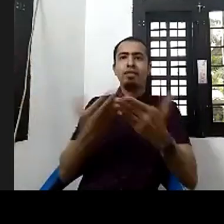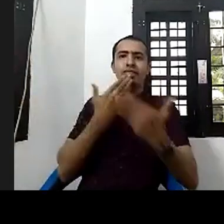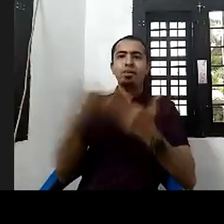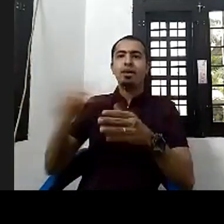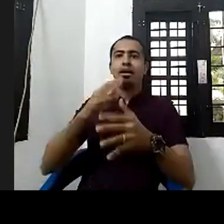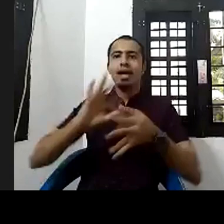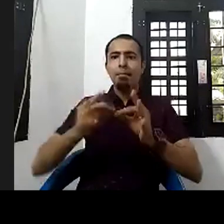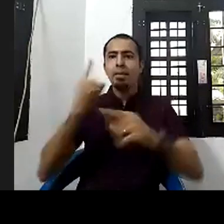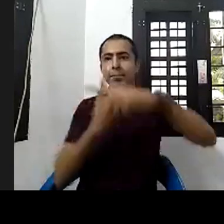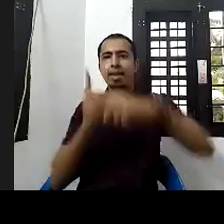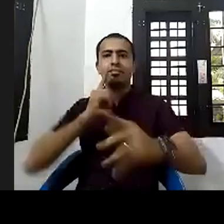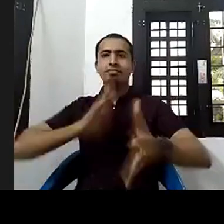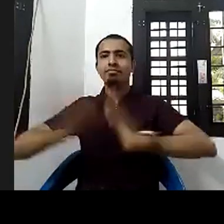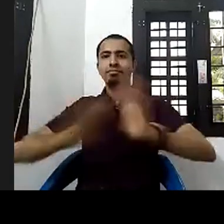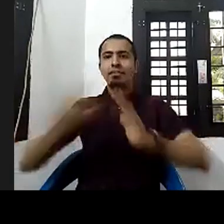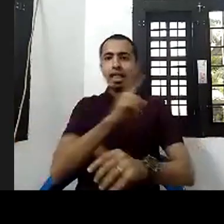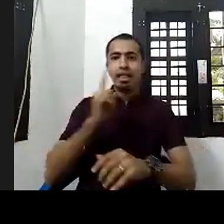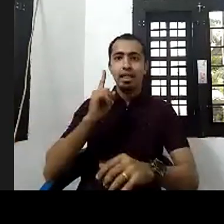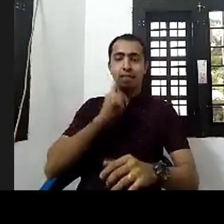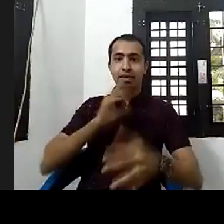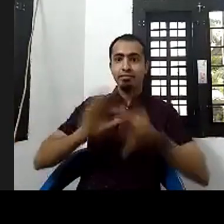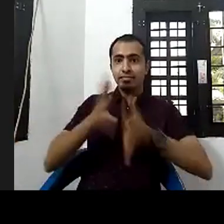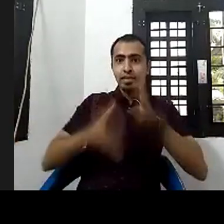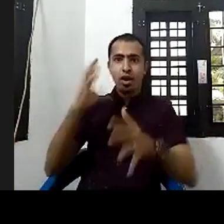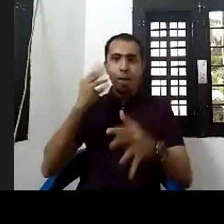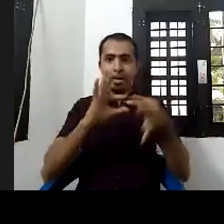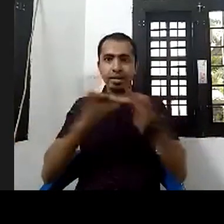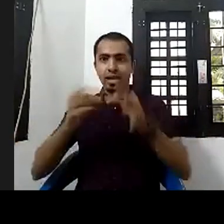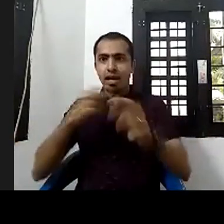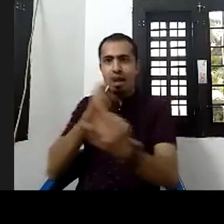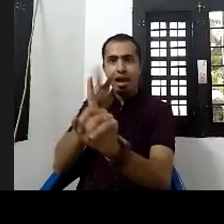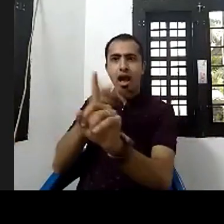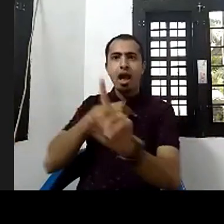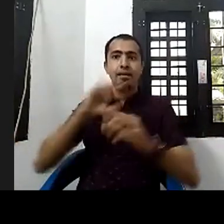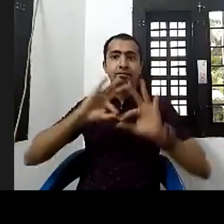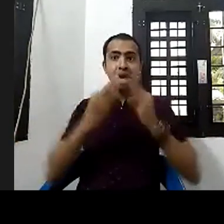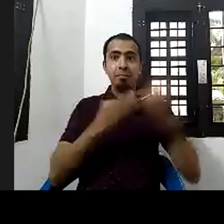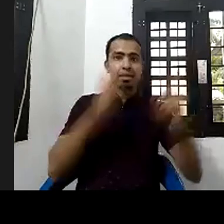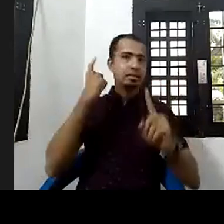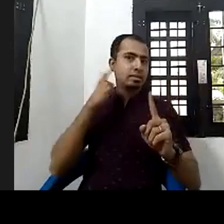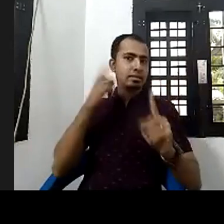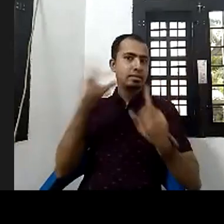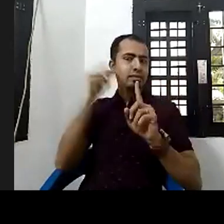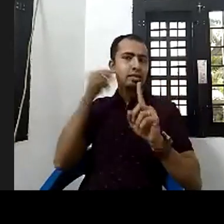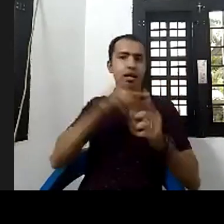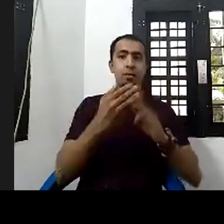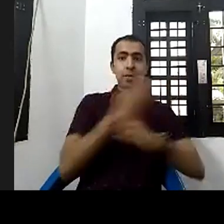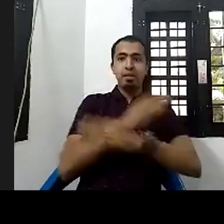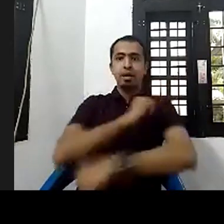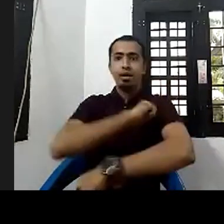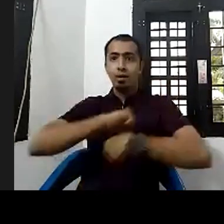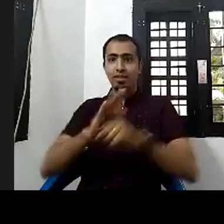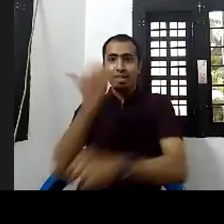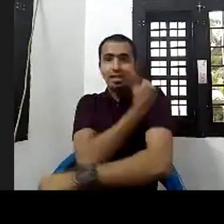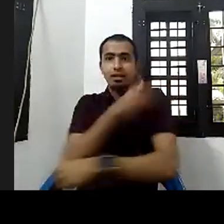it was really important to have interpreters. So thank you for having interpreters and deaf signers and the coordination that's happening. Because